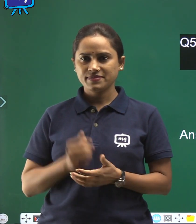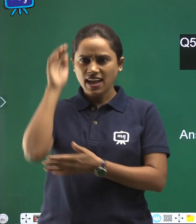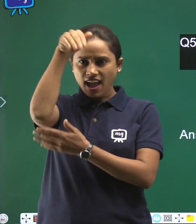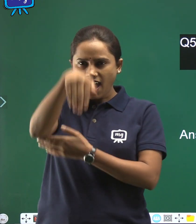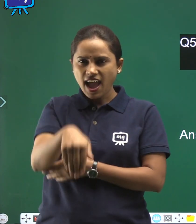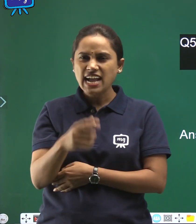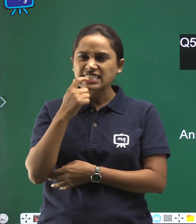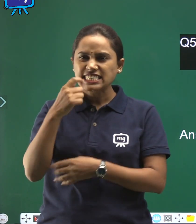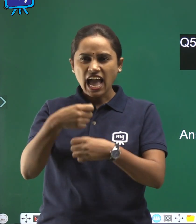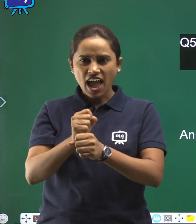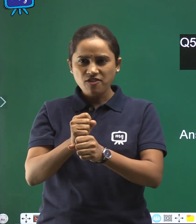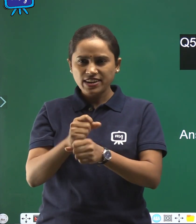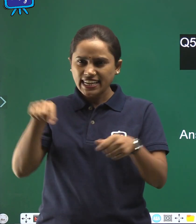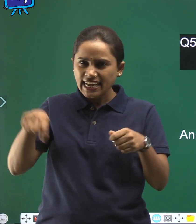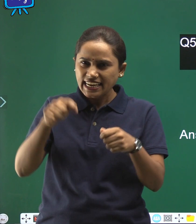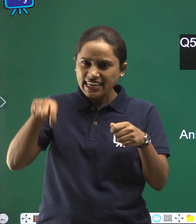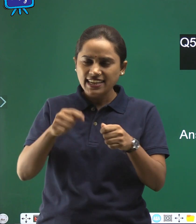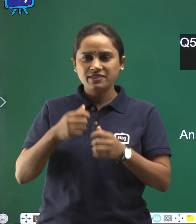ivory needle?